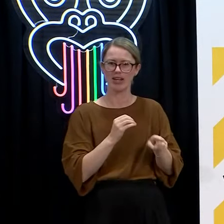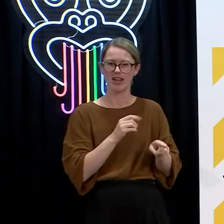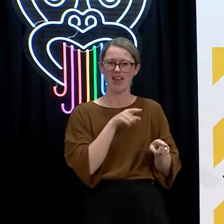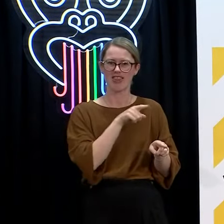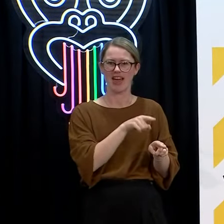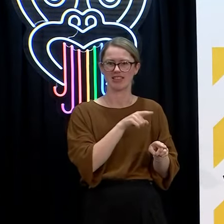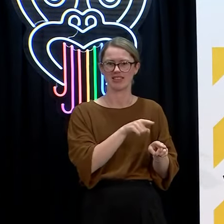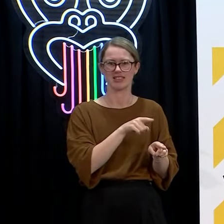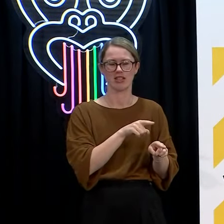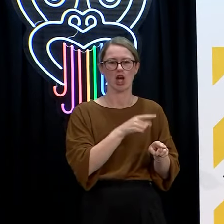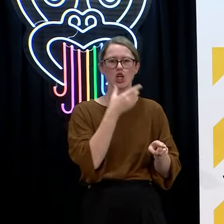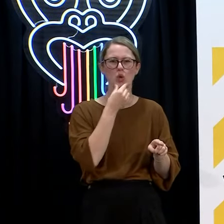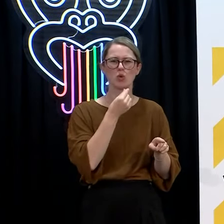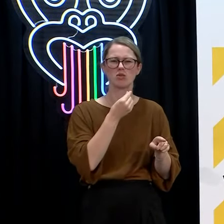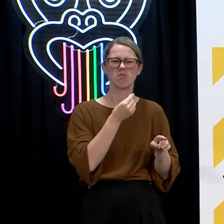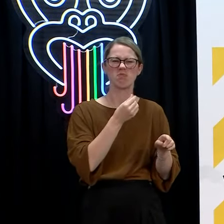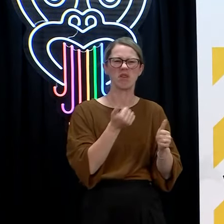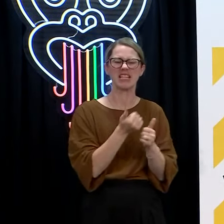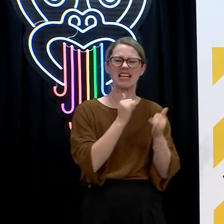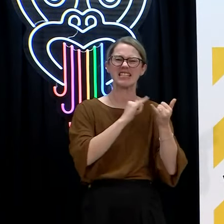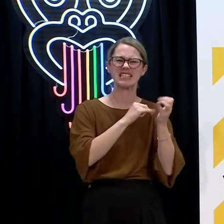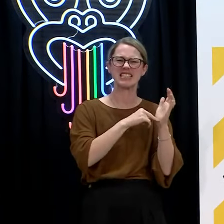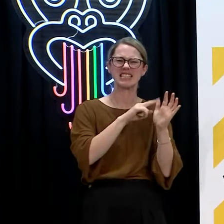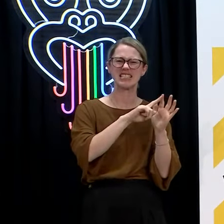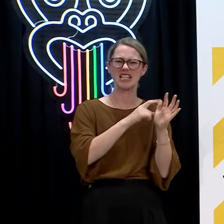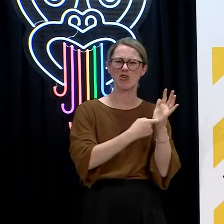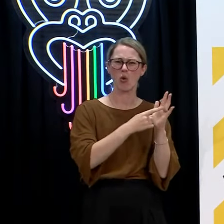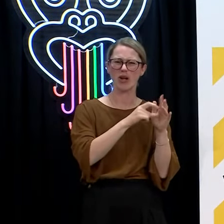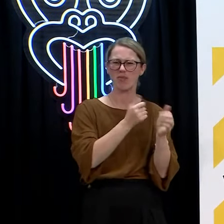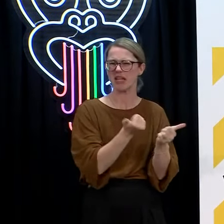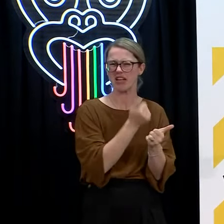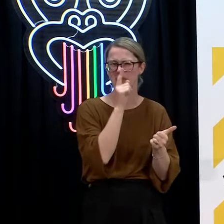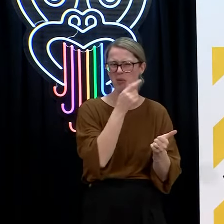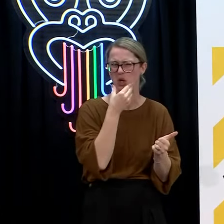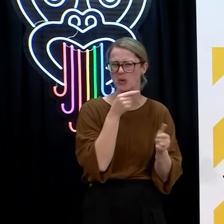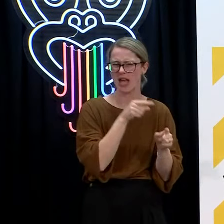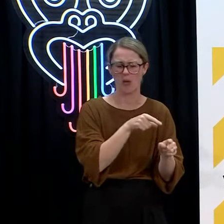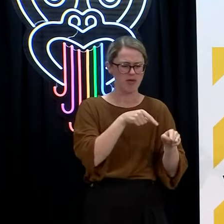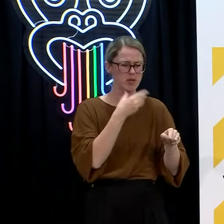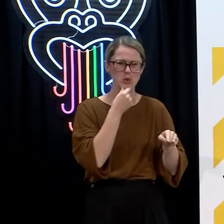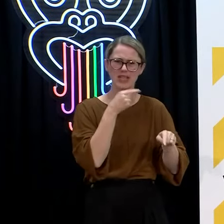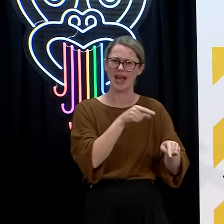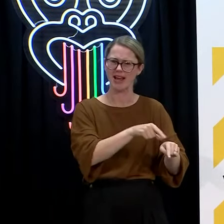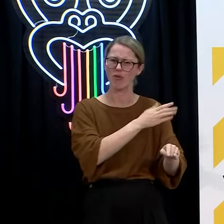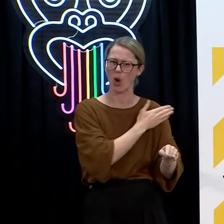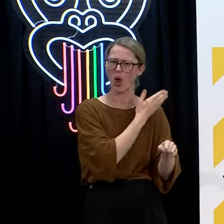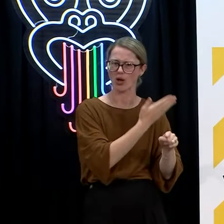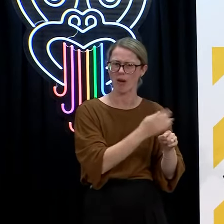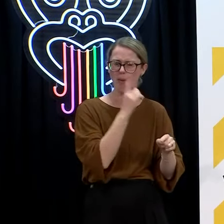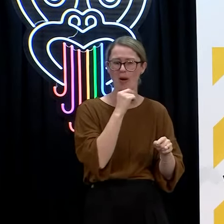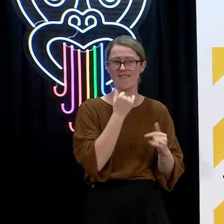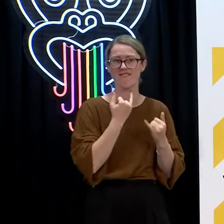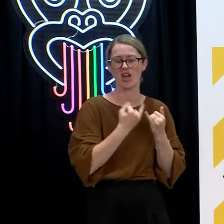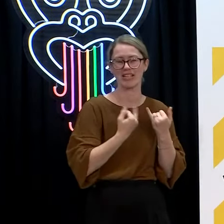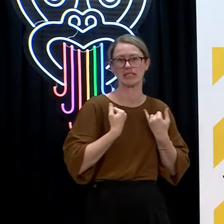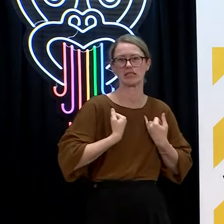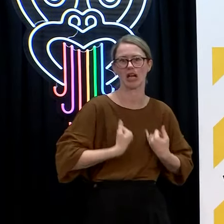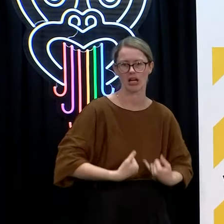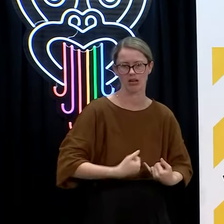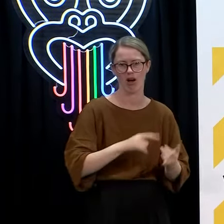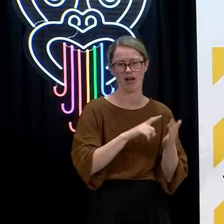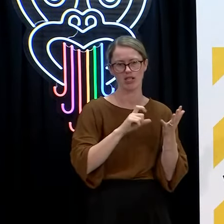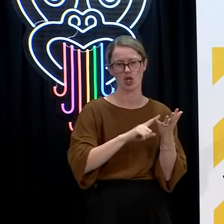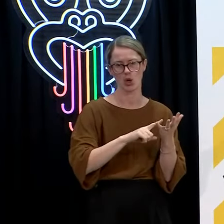standard and widely used steroid, and it's been part of our routine treatment protocols here for some time for people who are very unwell in